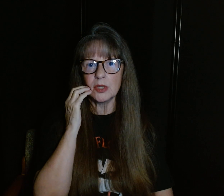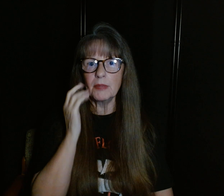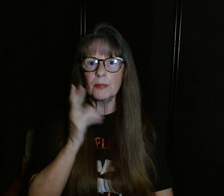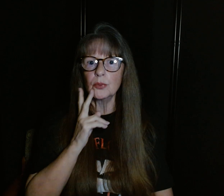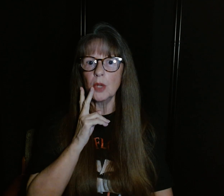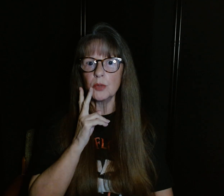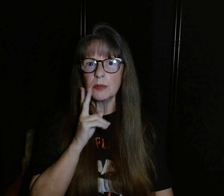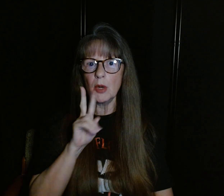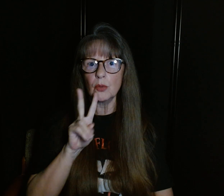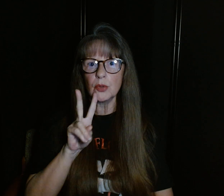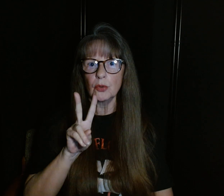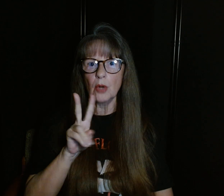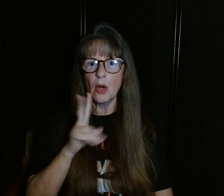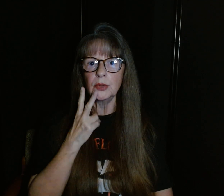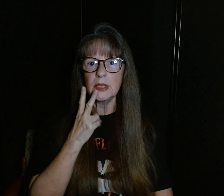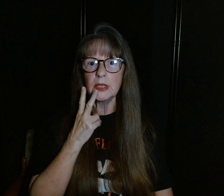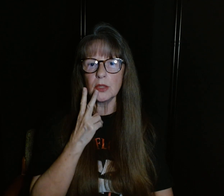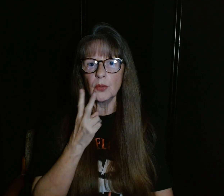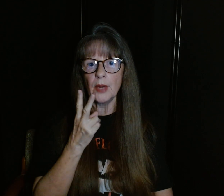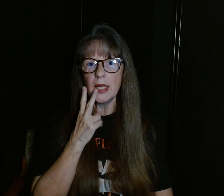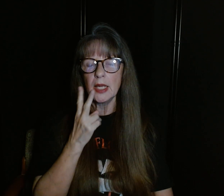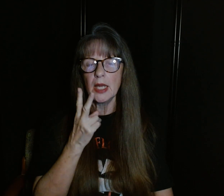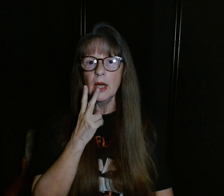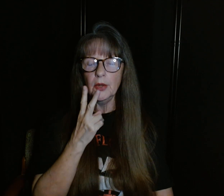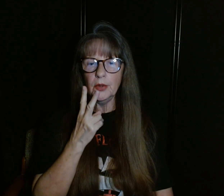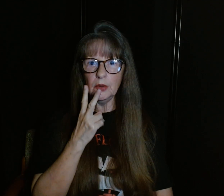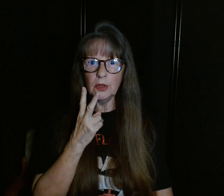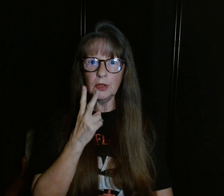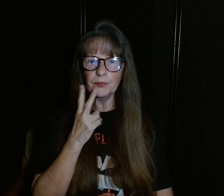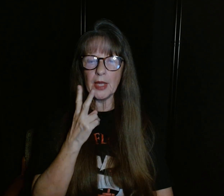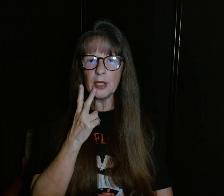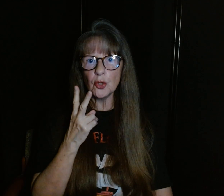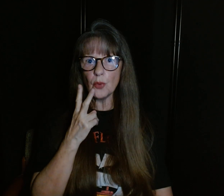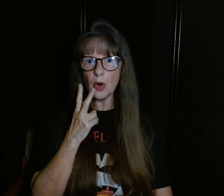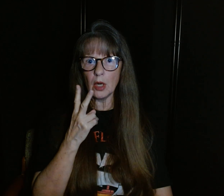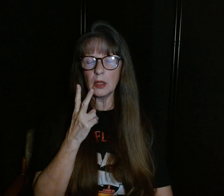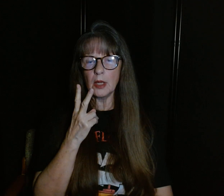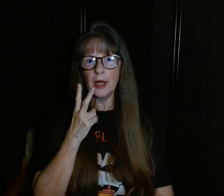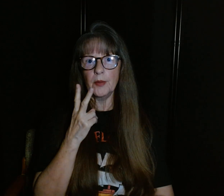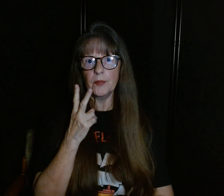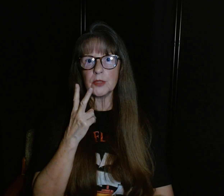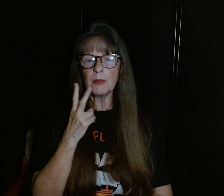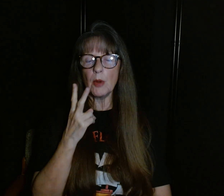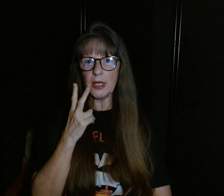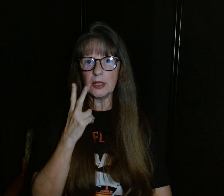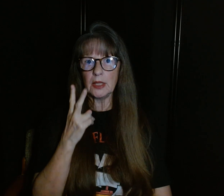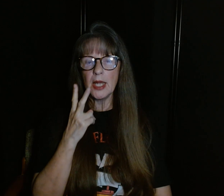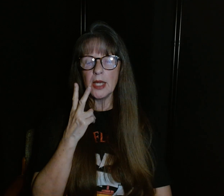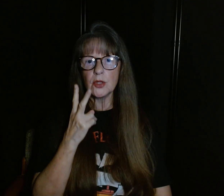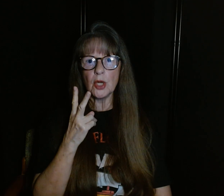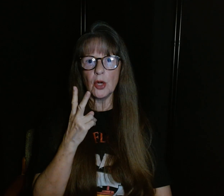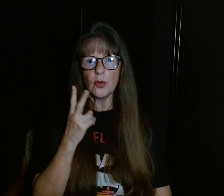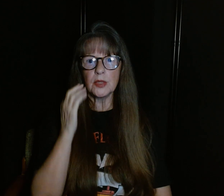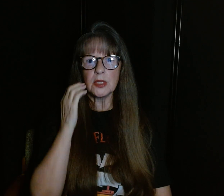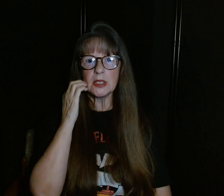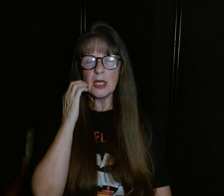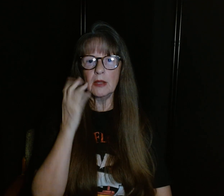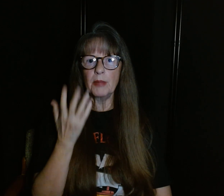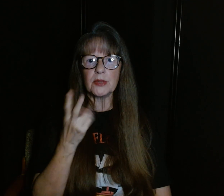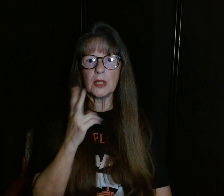people don't smoke. So you're holding a cigarette and you are smoking. So this is, and people say, well, do